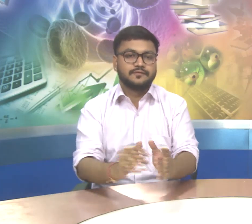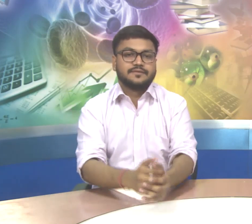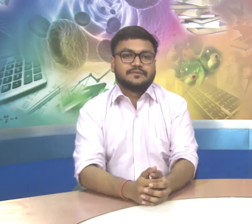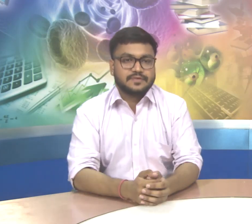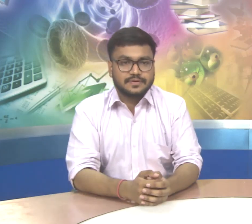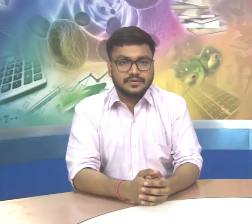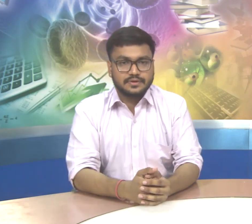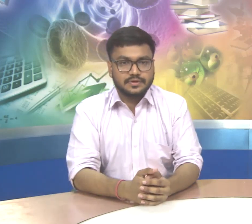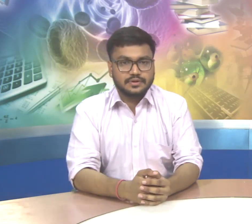other purposes.